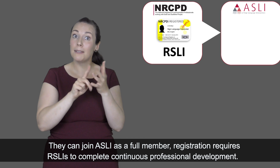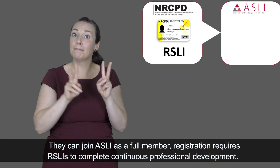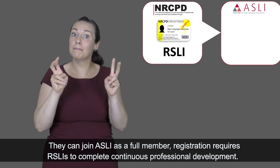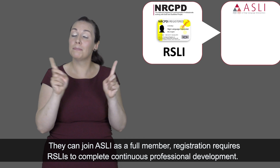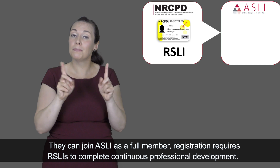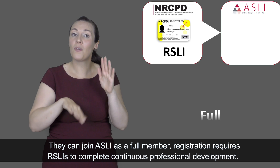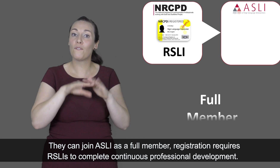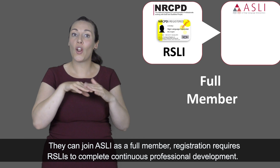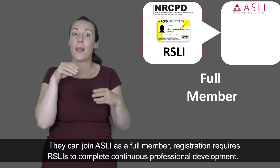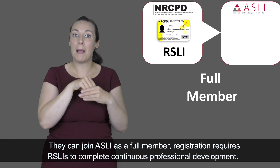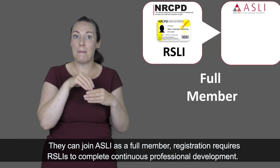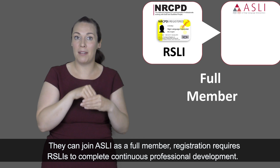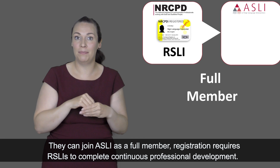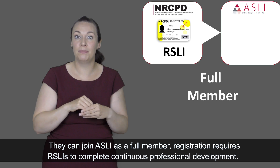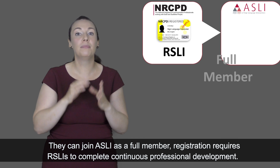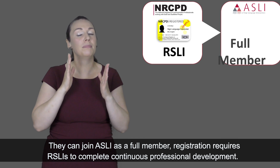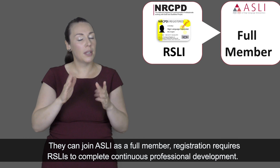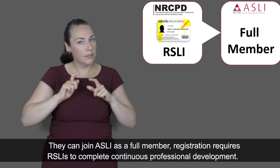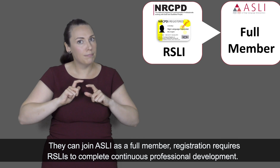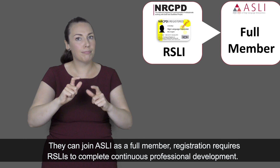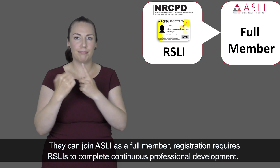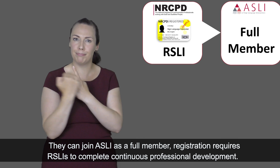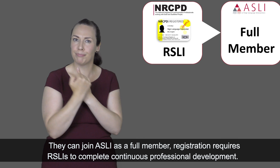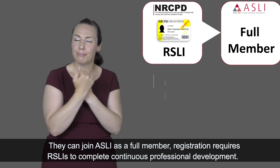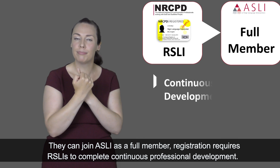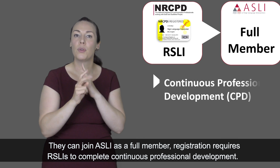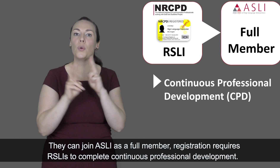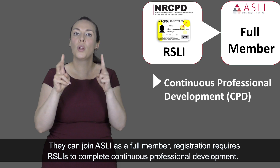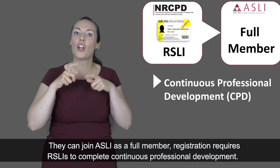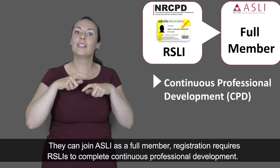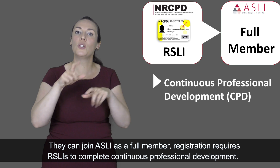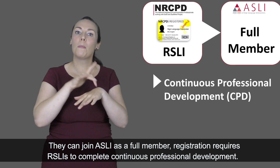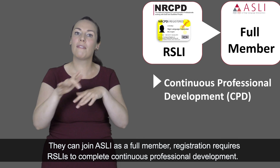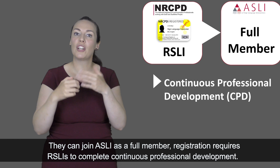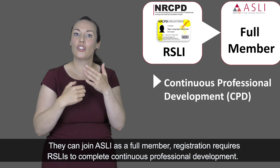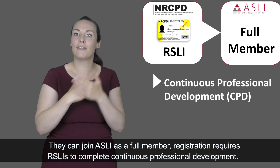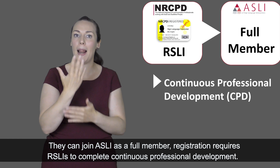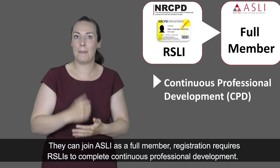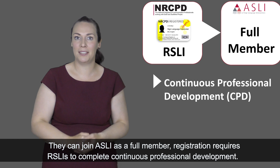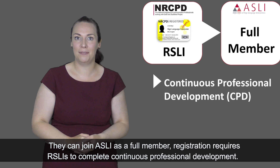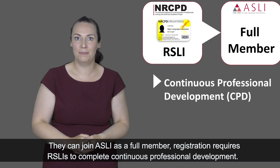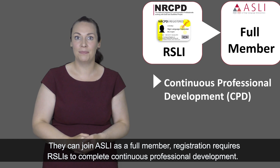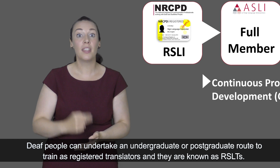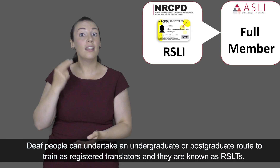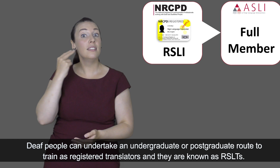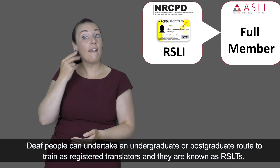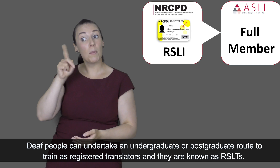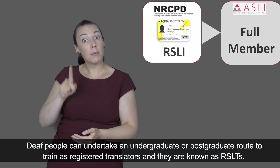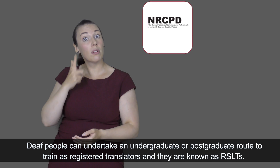join ASLI as a full member. Registration requires RSLIs to complete continuous professional development.